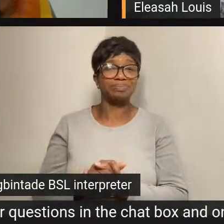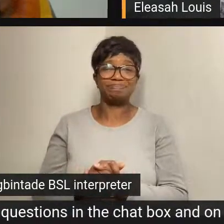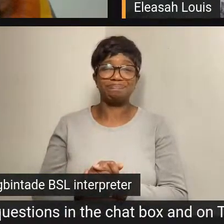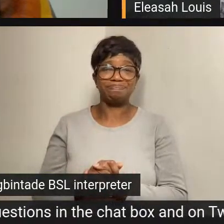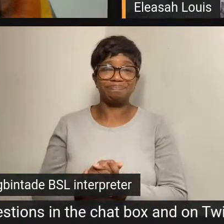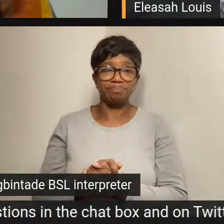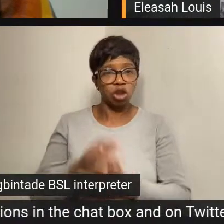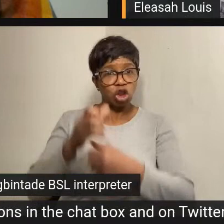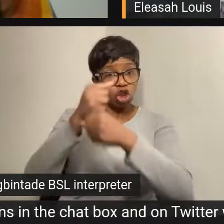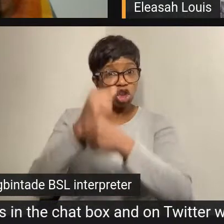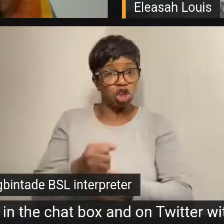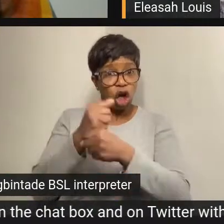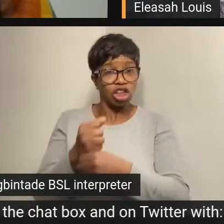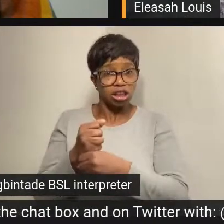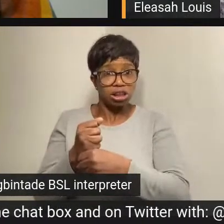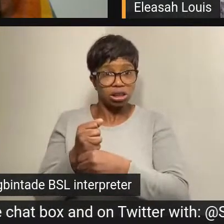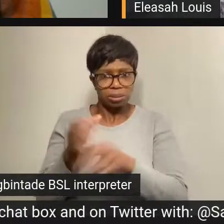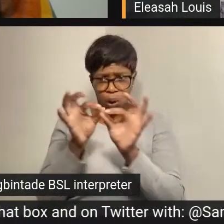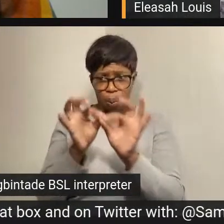the church has been silent